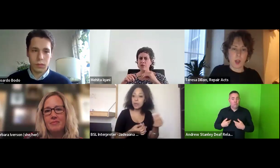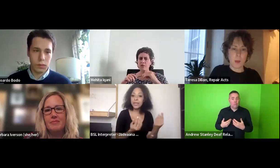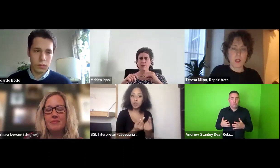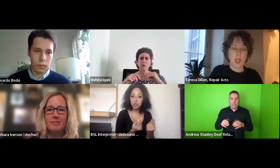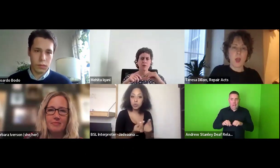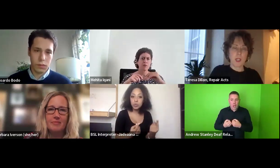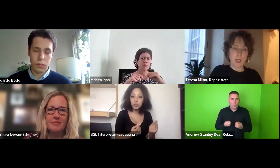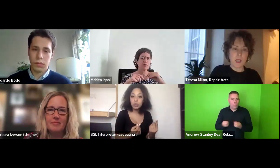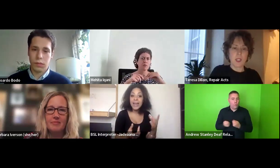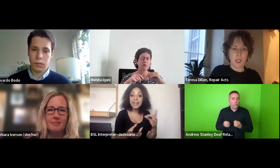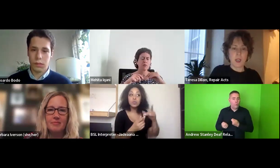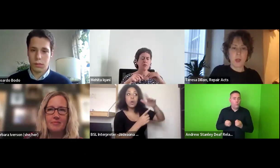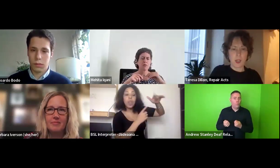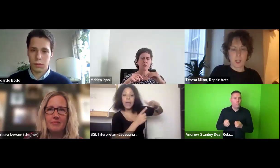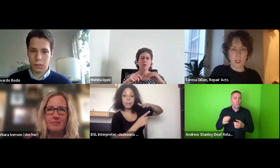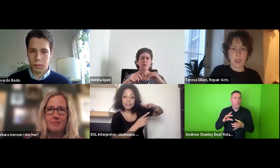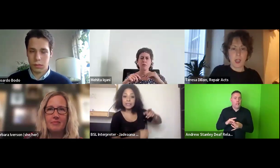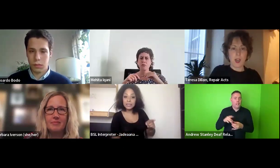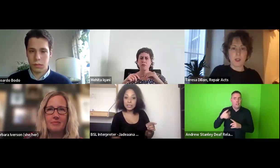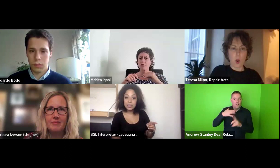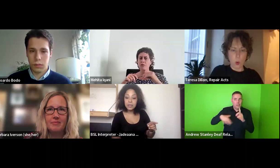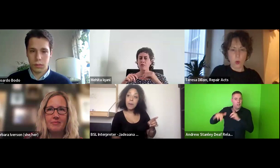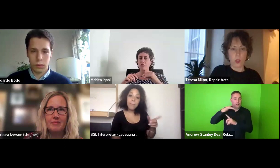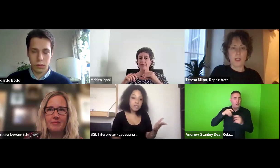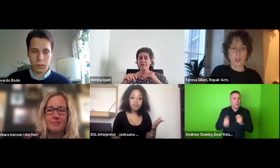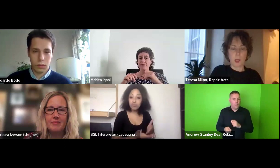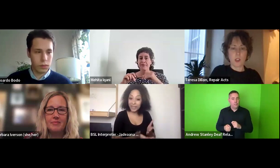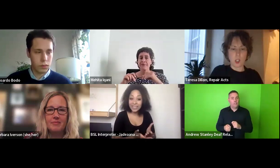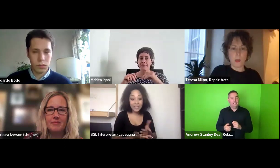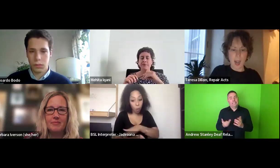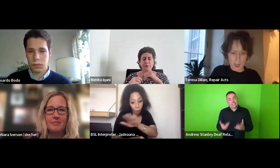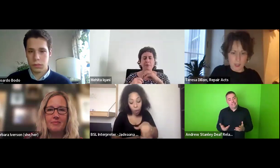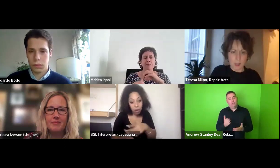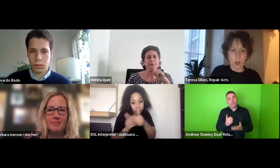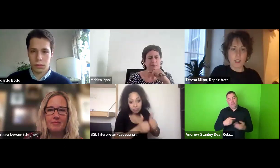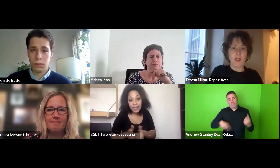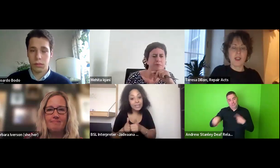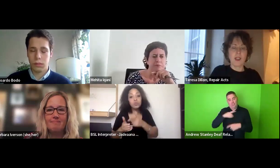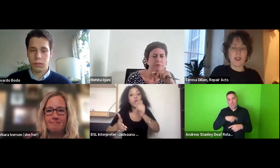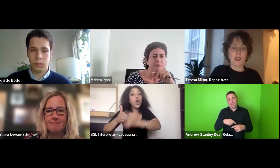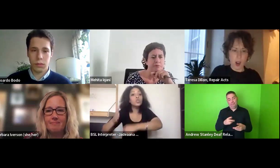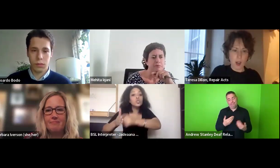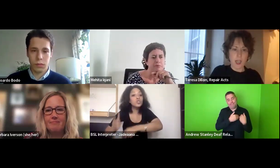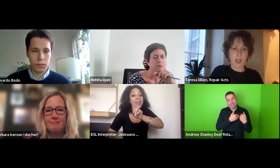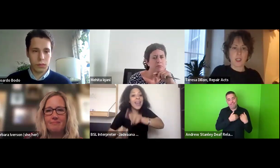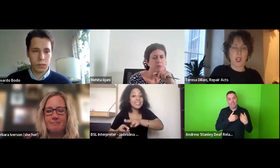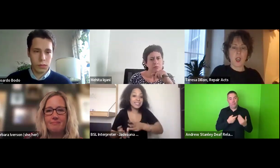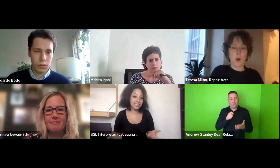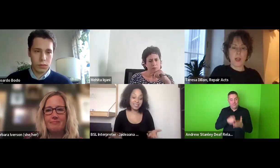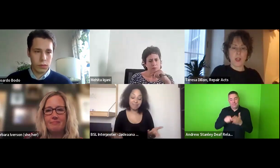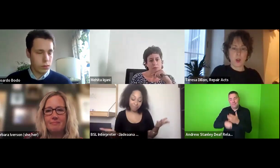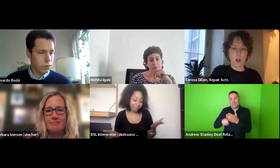around climate. But in the end of the day, we actually, as a whole, need to be consuming less, right? And that can be a very hard